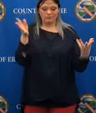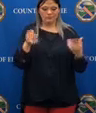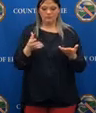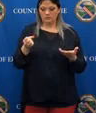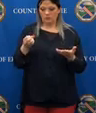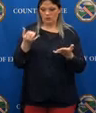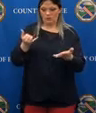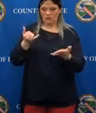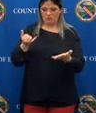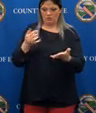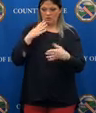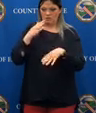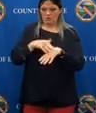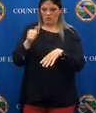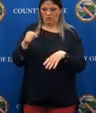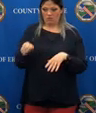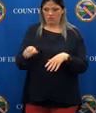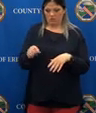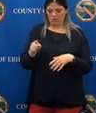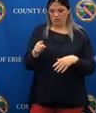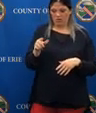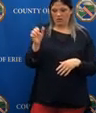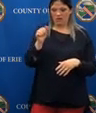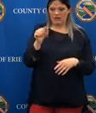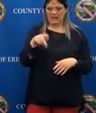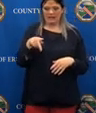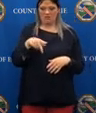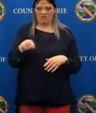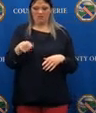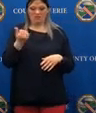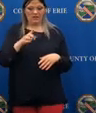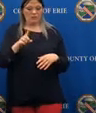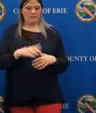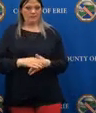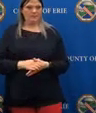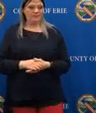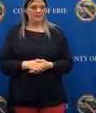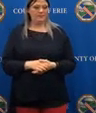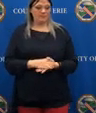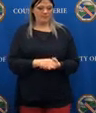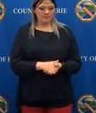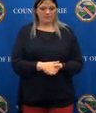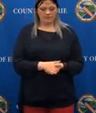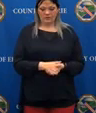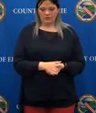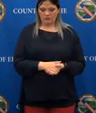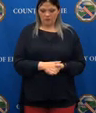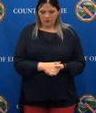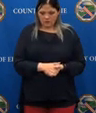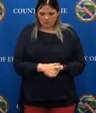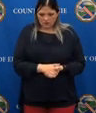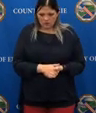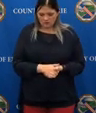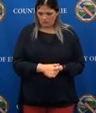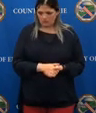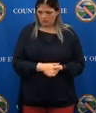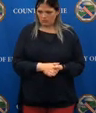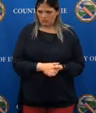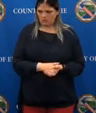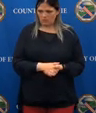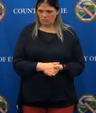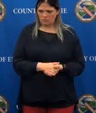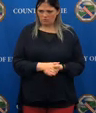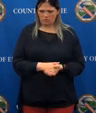I'll do the roll call once again. AP, anybody from the Associated Press? So we are actually going to flip over to 3.